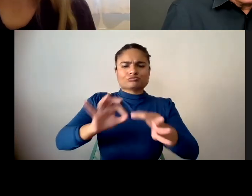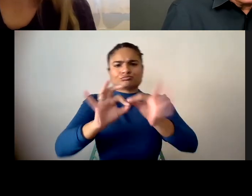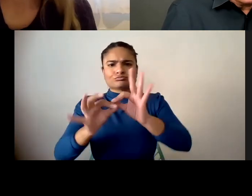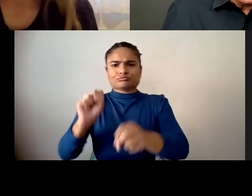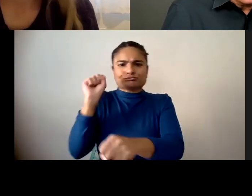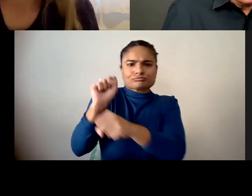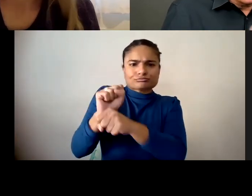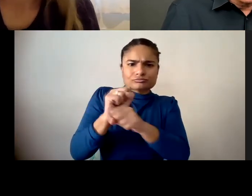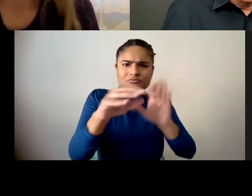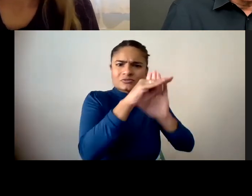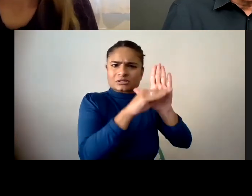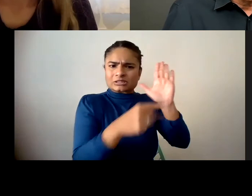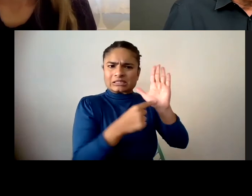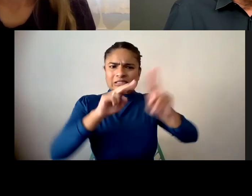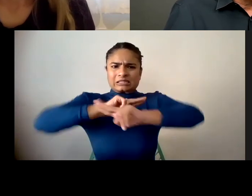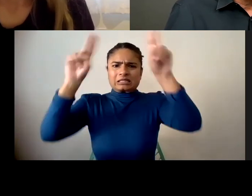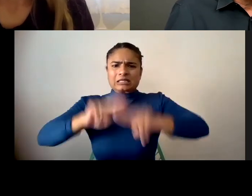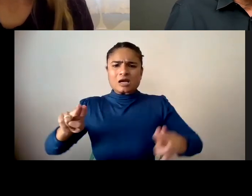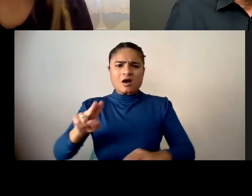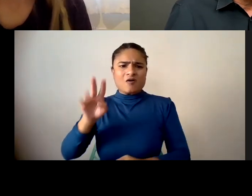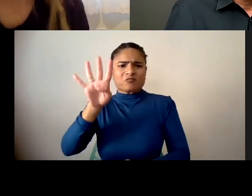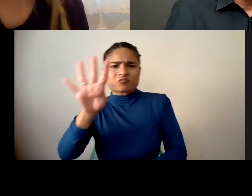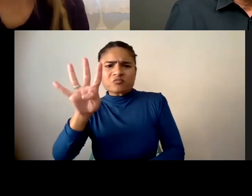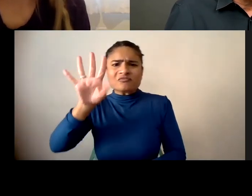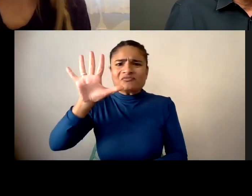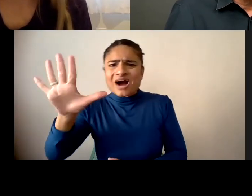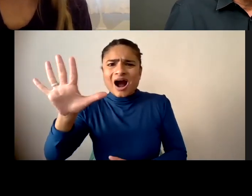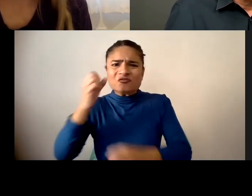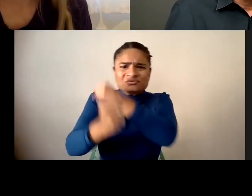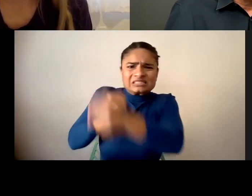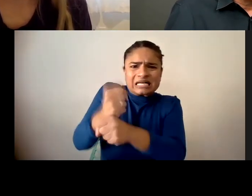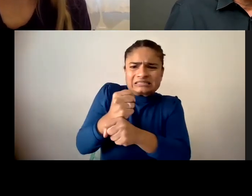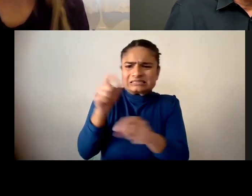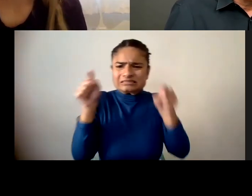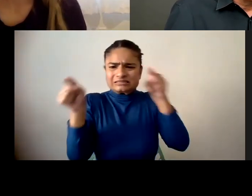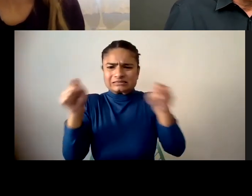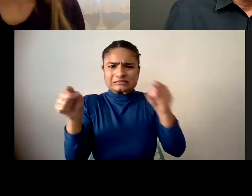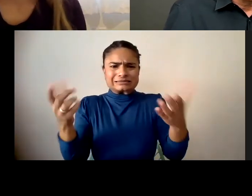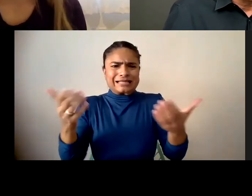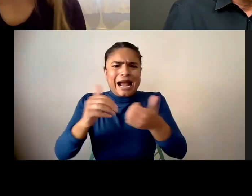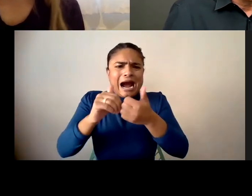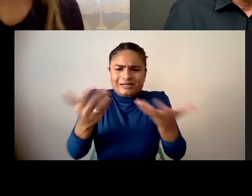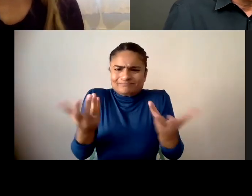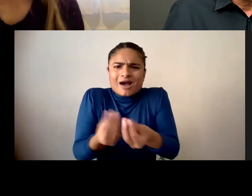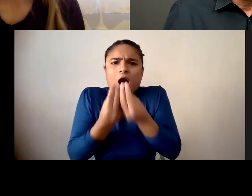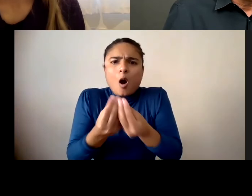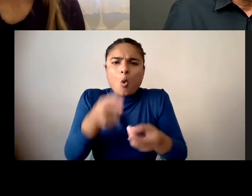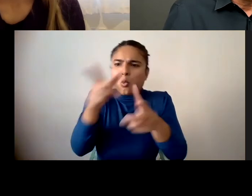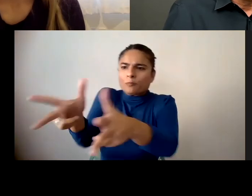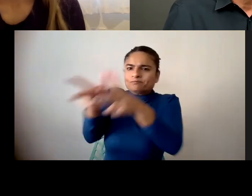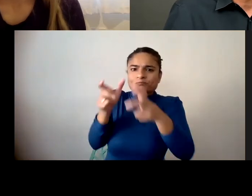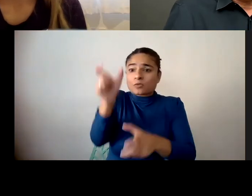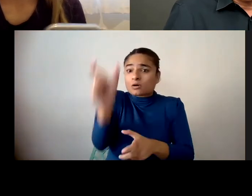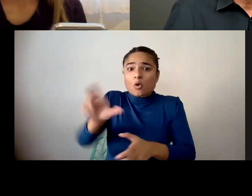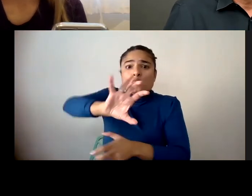4 years of experience in that field. If you are taking into account this situation,